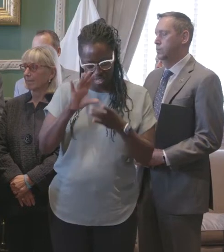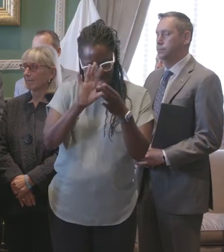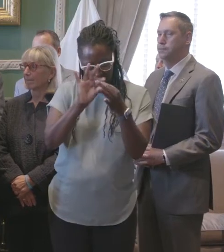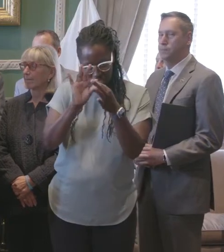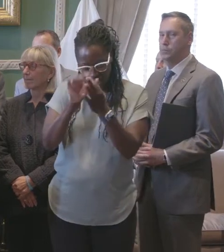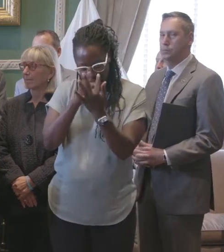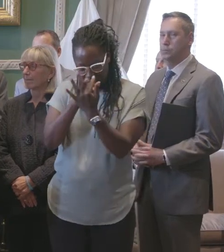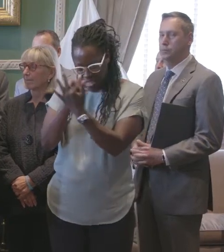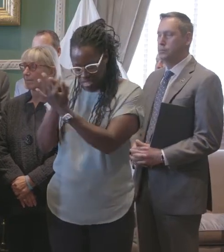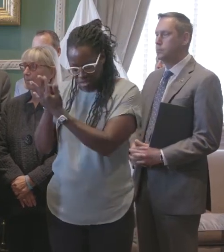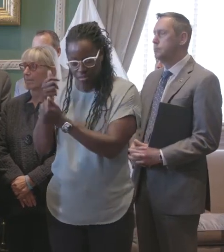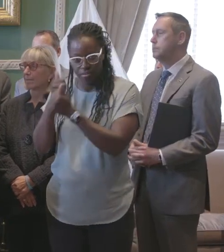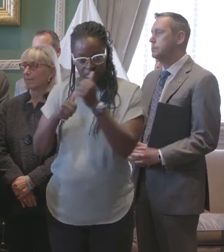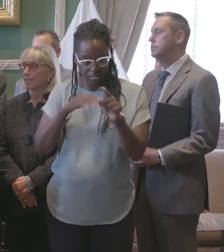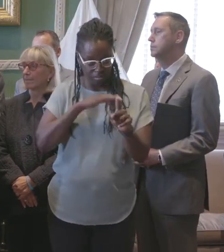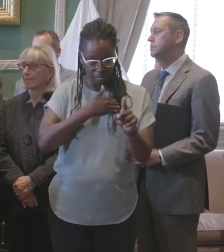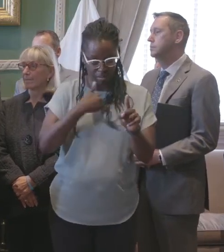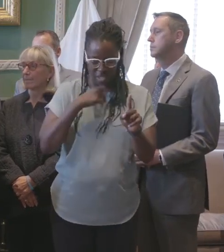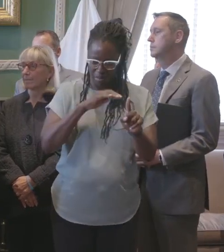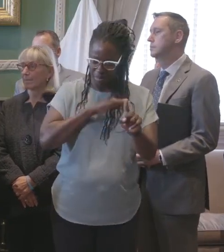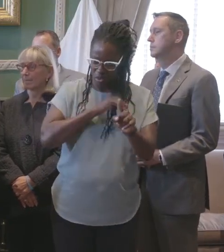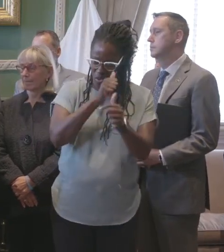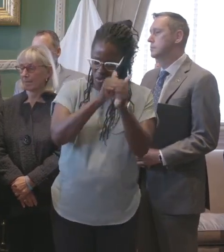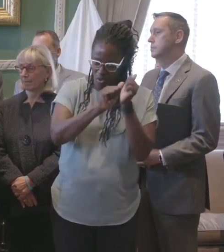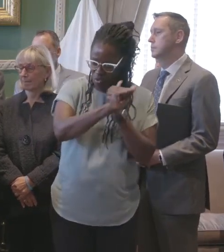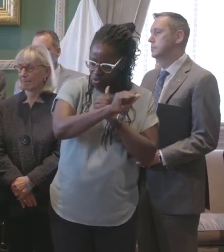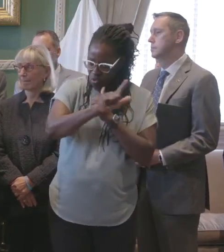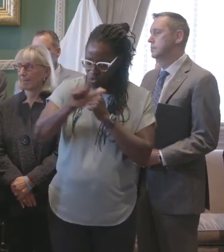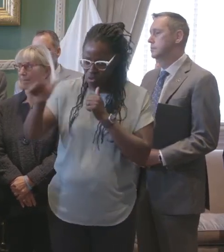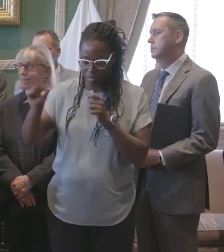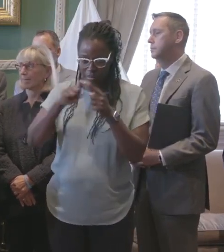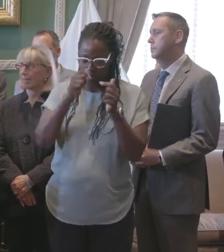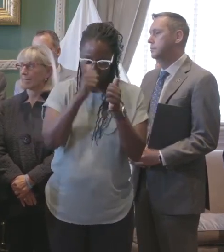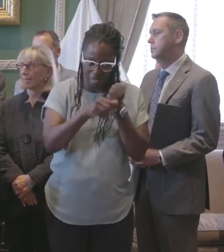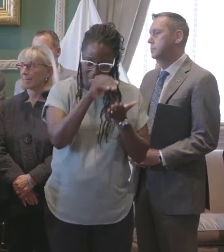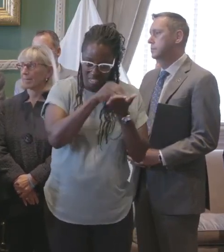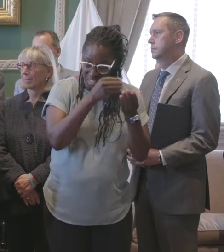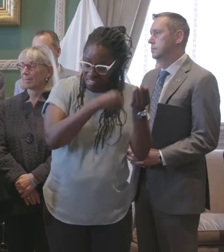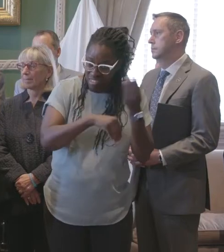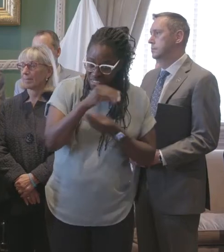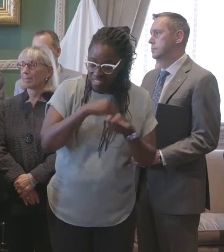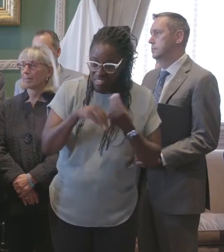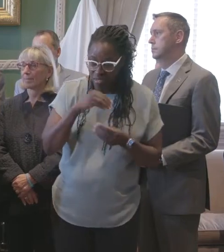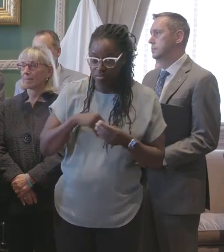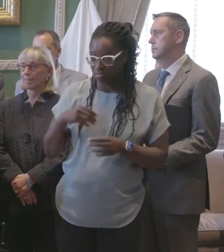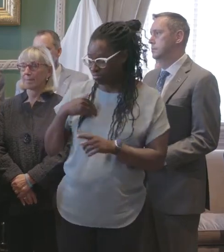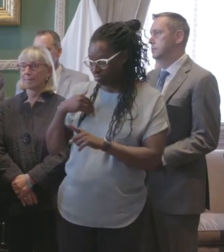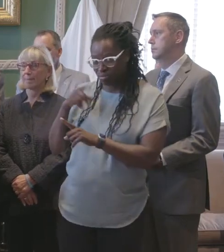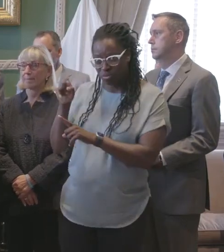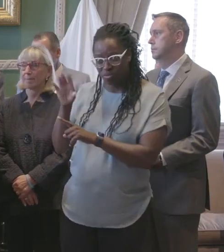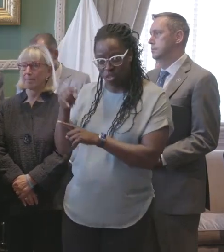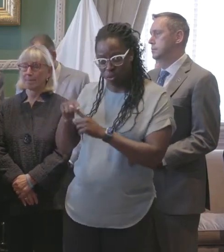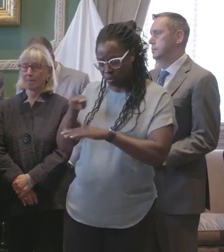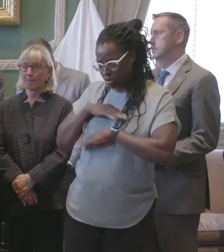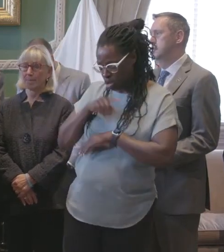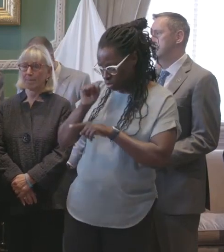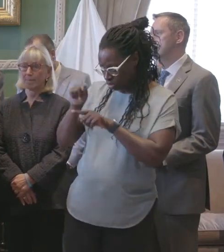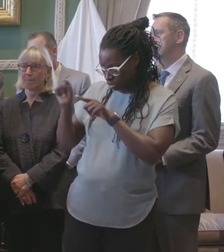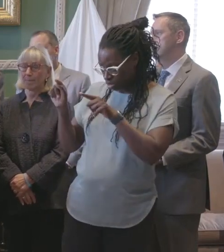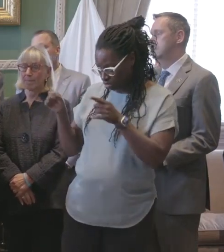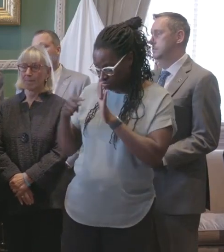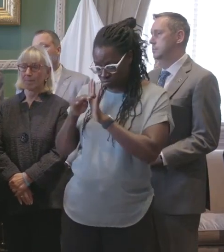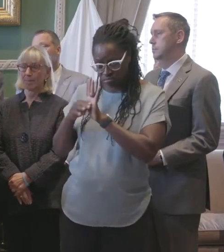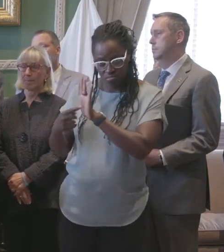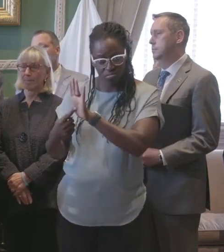those priorities are incorporated in the budget. I have a tough job. I have 40 members that I have to ensure that the priorities of those